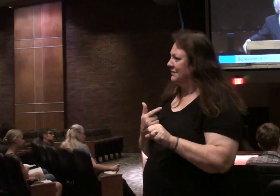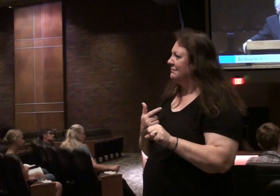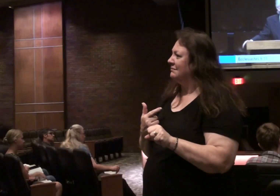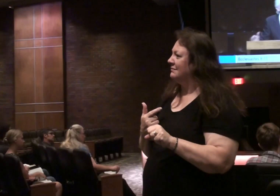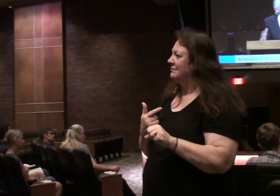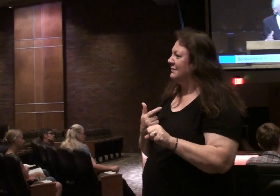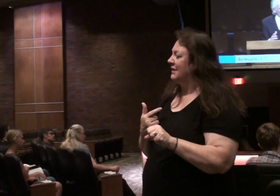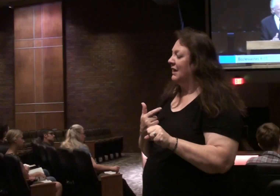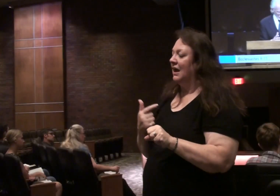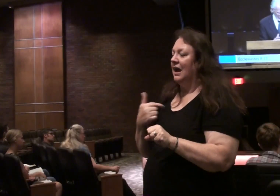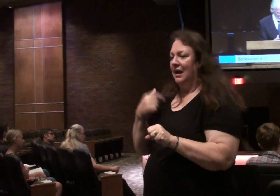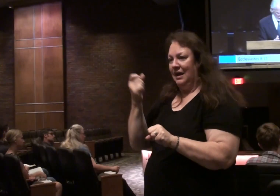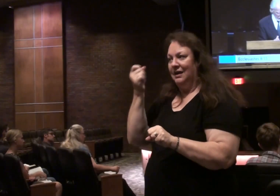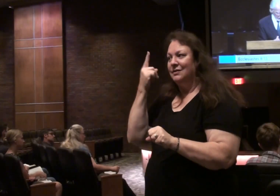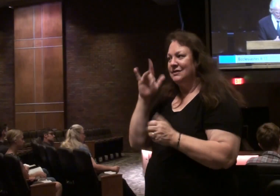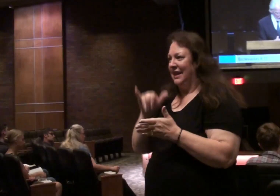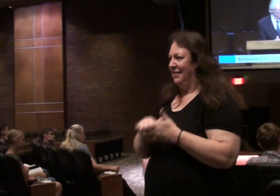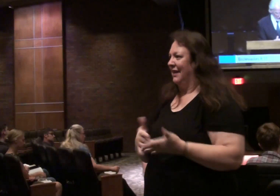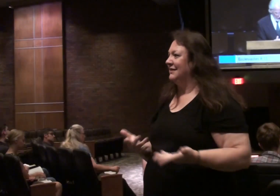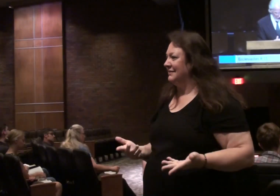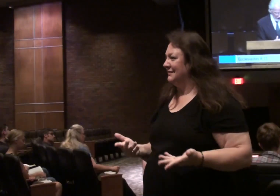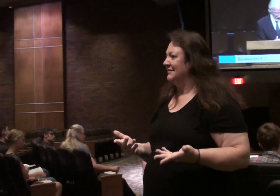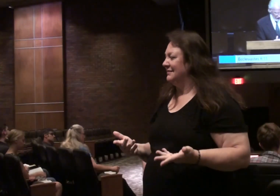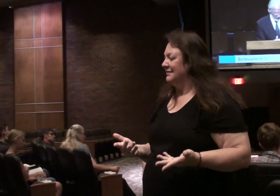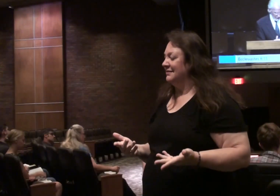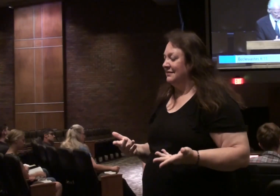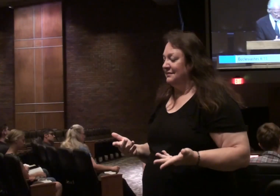and reality is we can understand this.